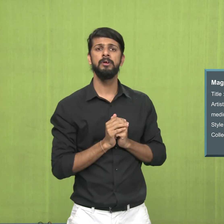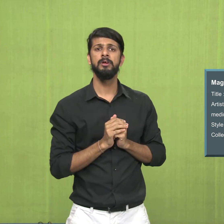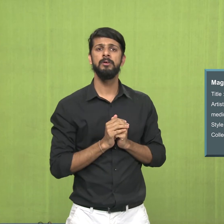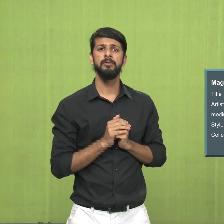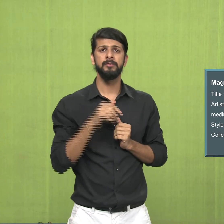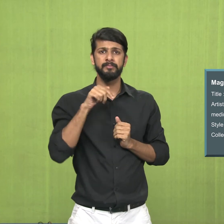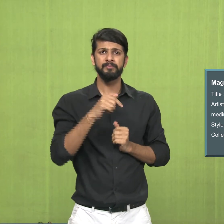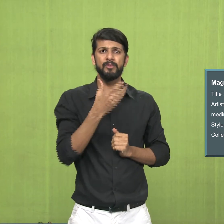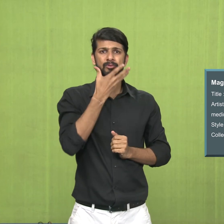who has a flowing beard.